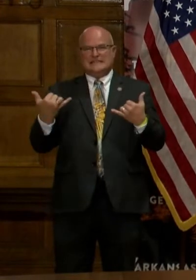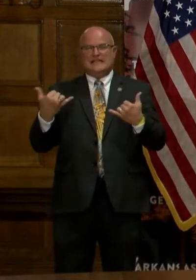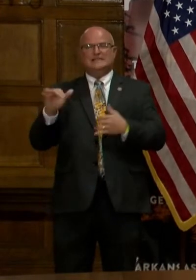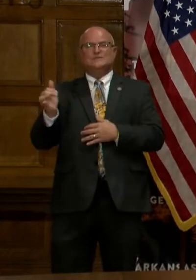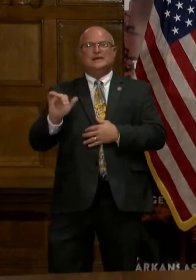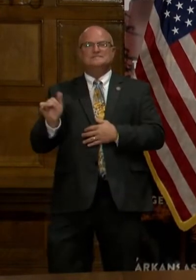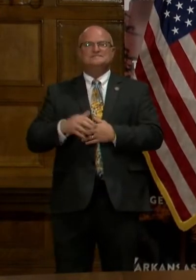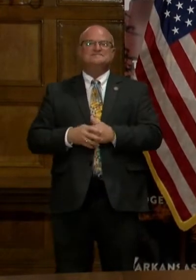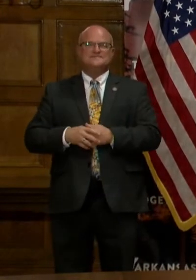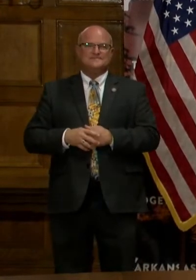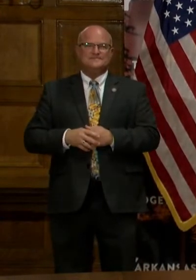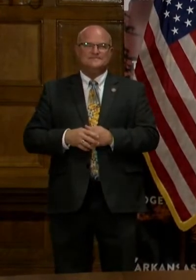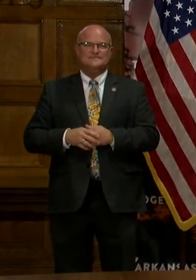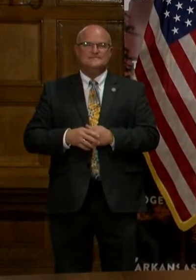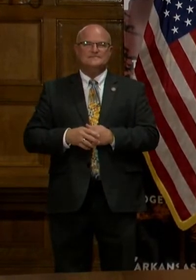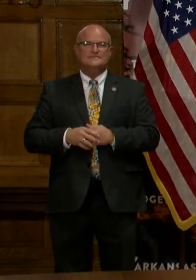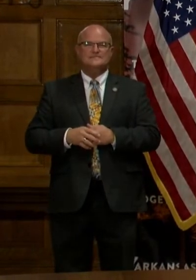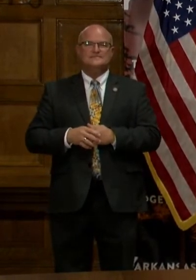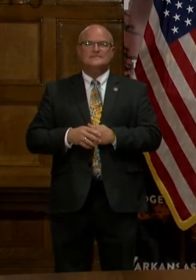as well.